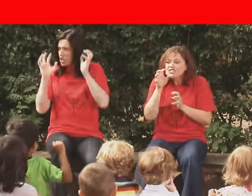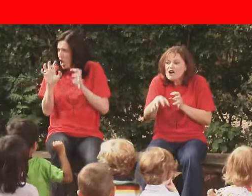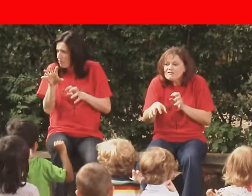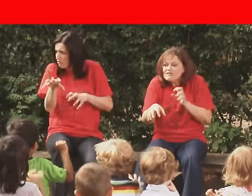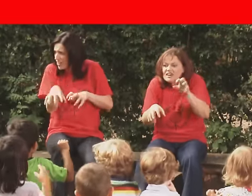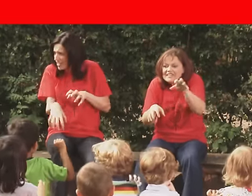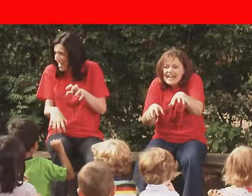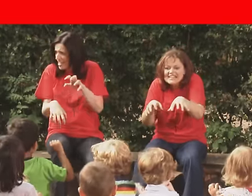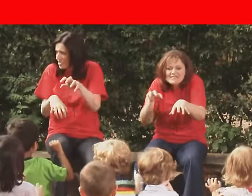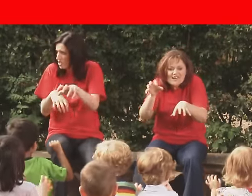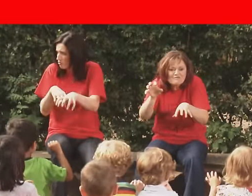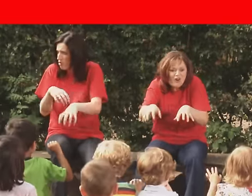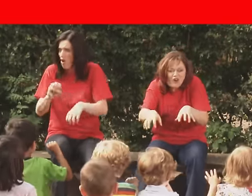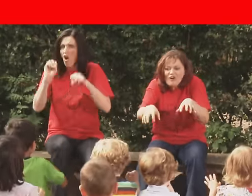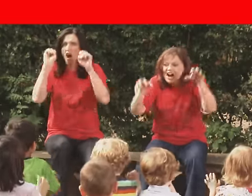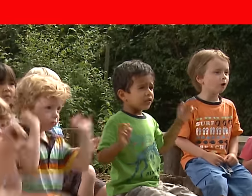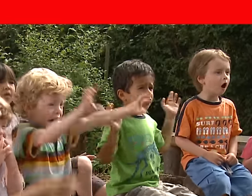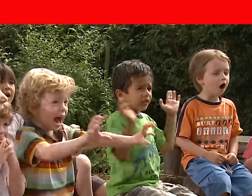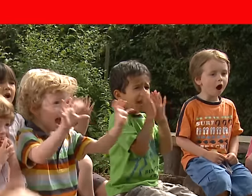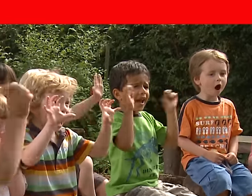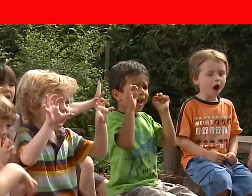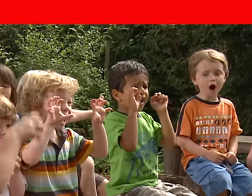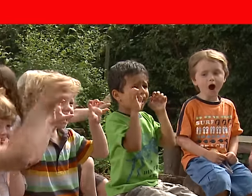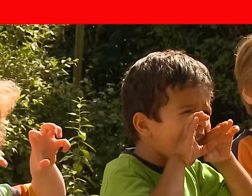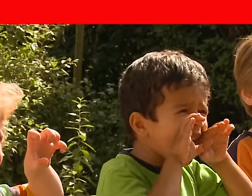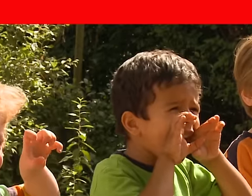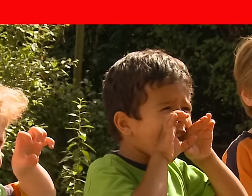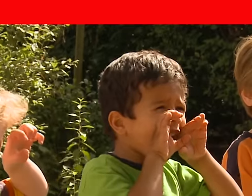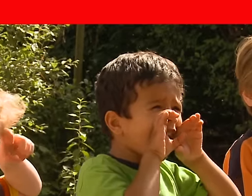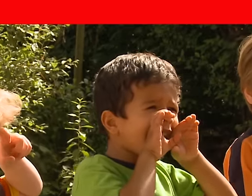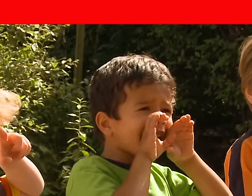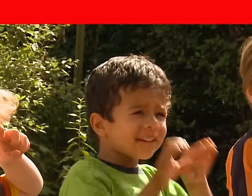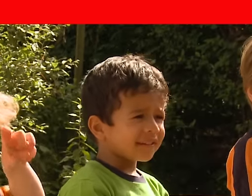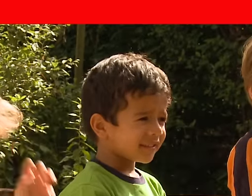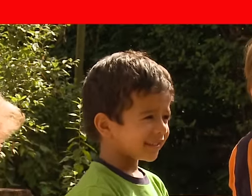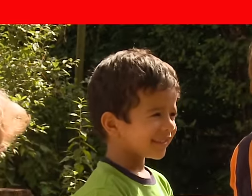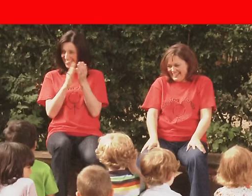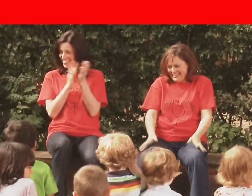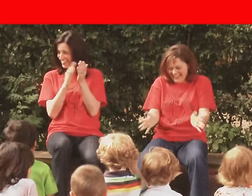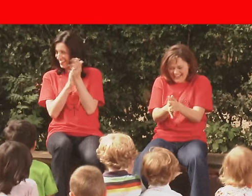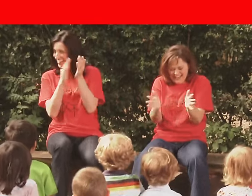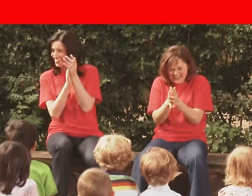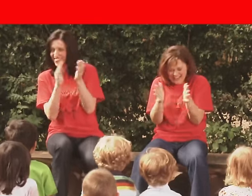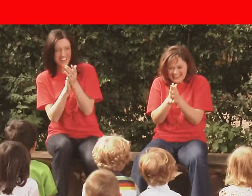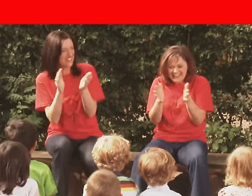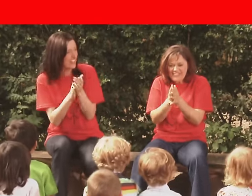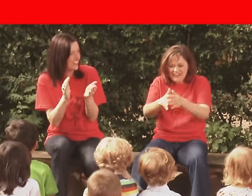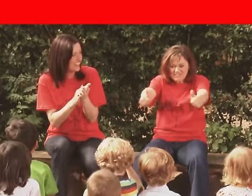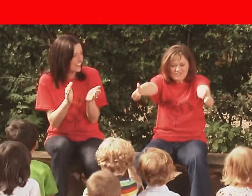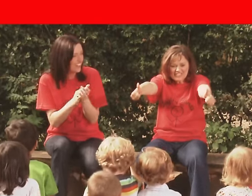don't forget to roar! Row, row, row, your Excellent! Very good! That was really